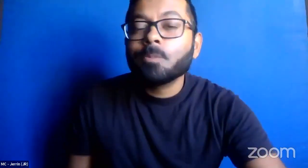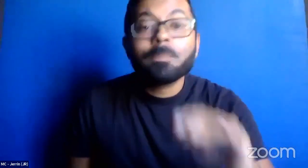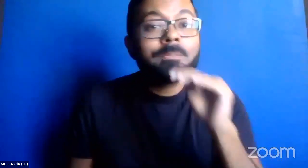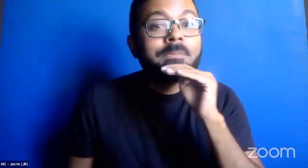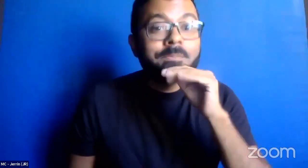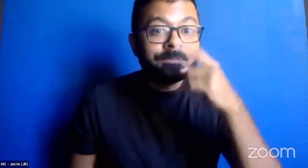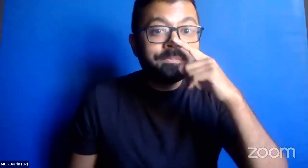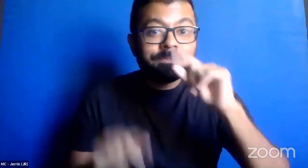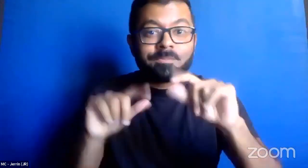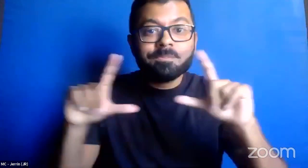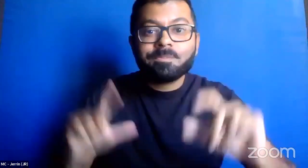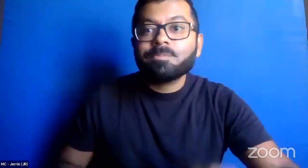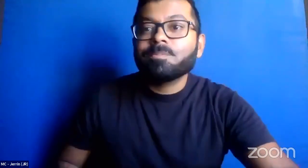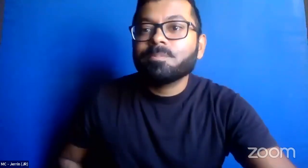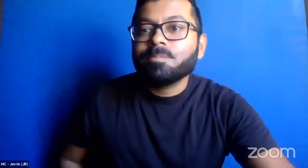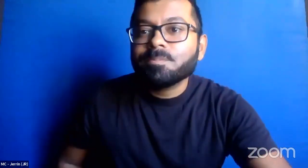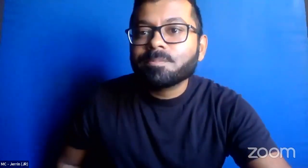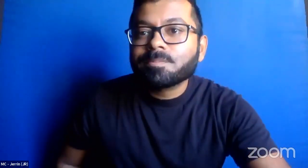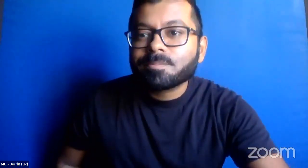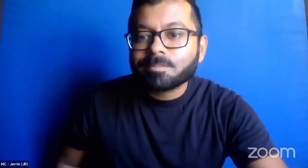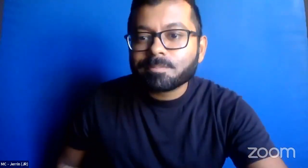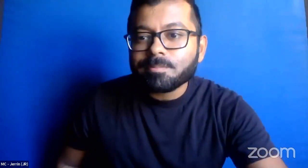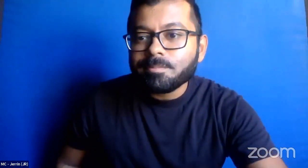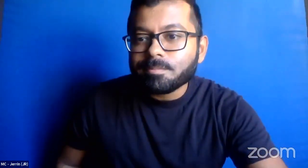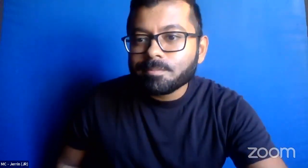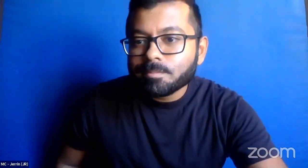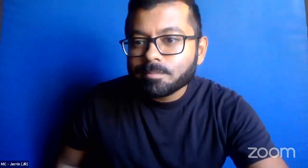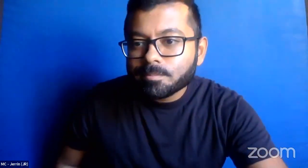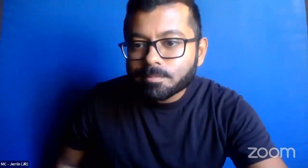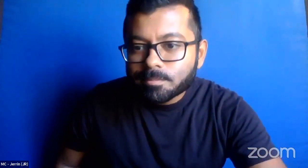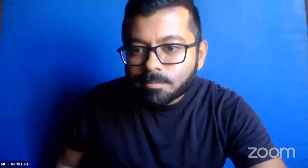minutes, and then we will go to our board president for closing and wrap up.